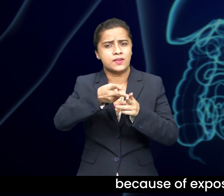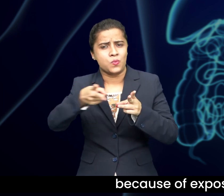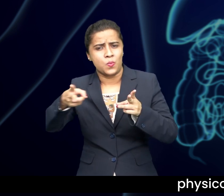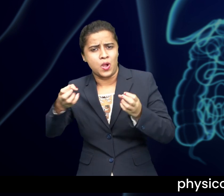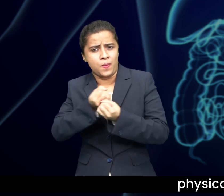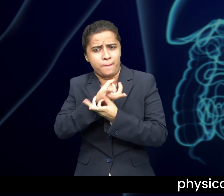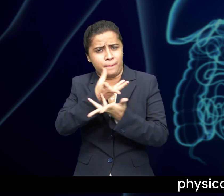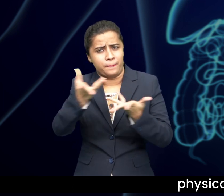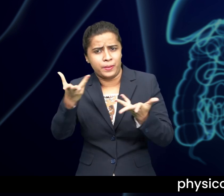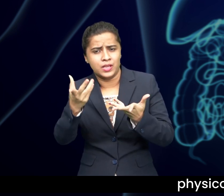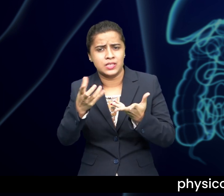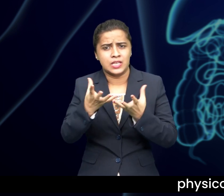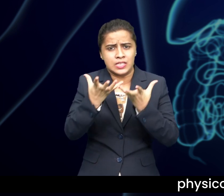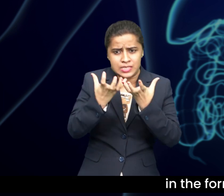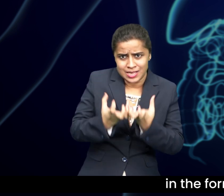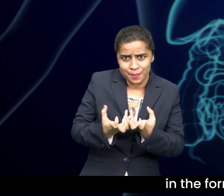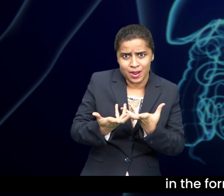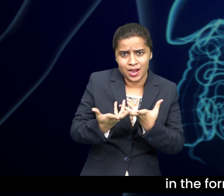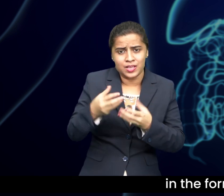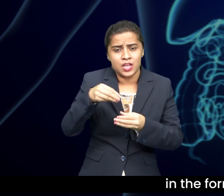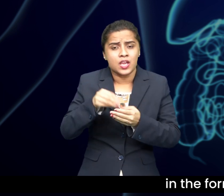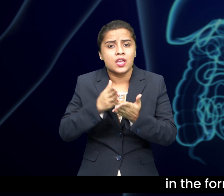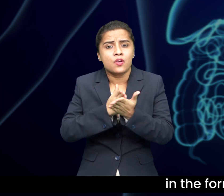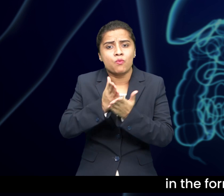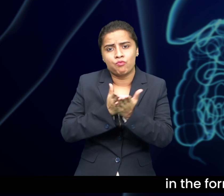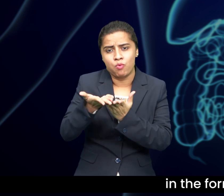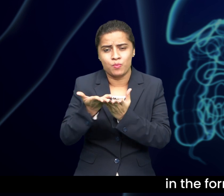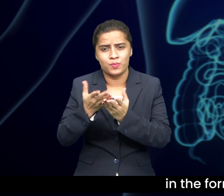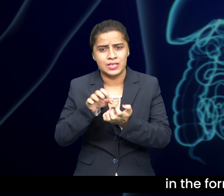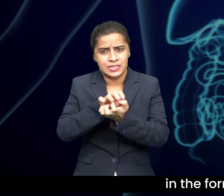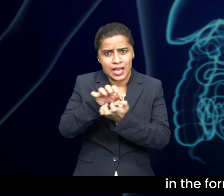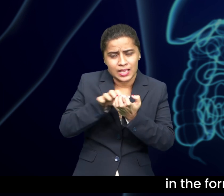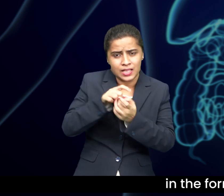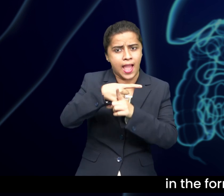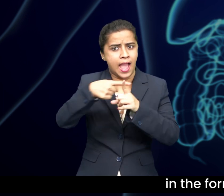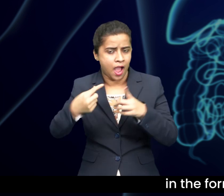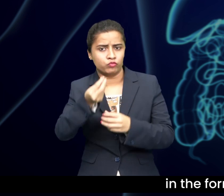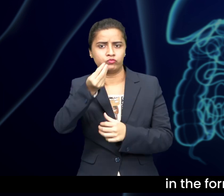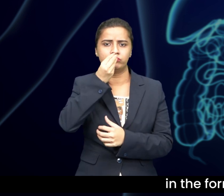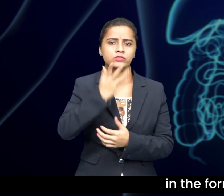external physiochemical stimuli in the form of ingested food.